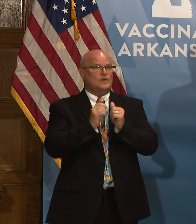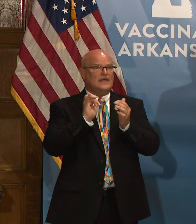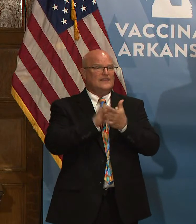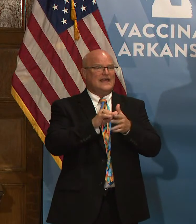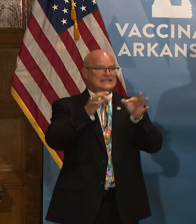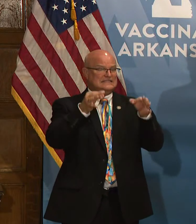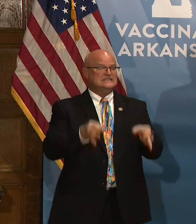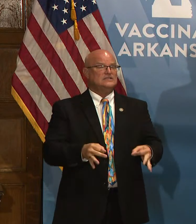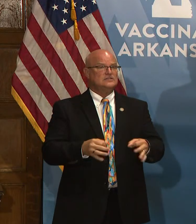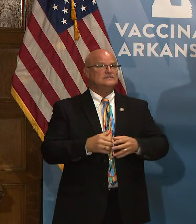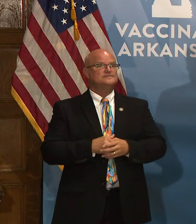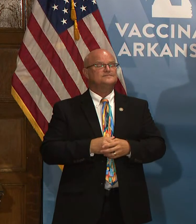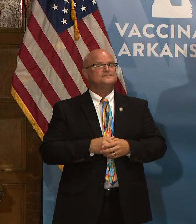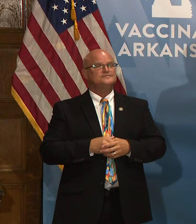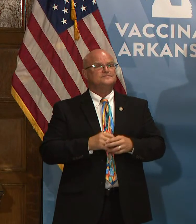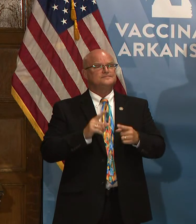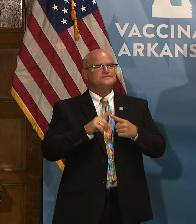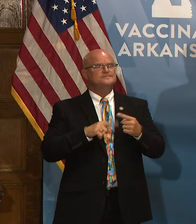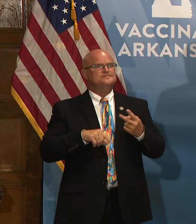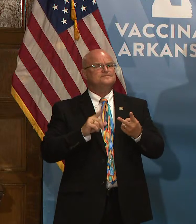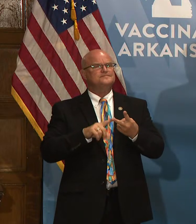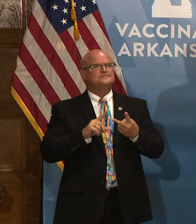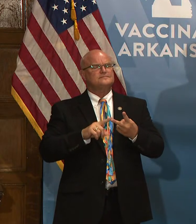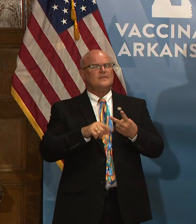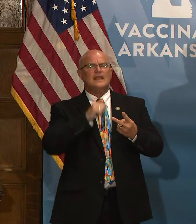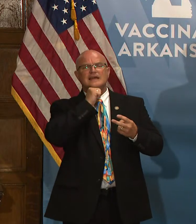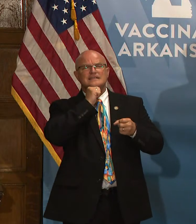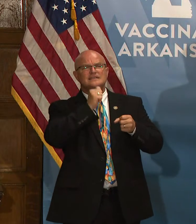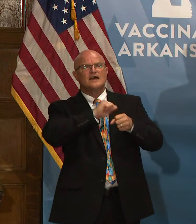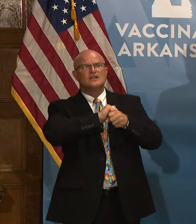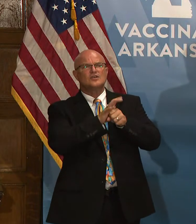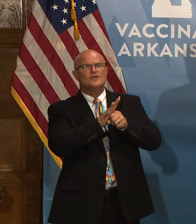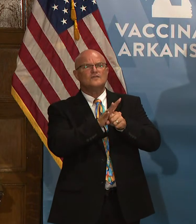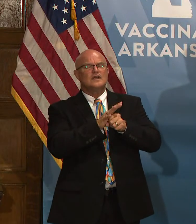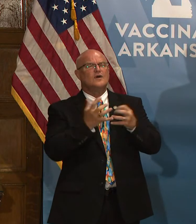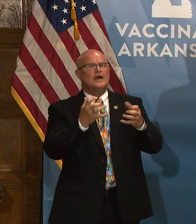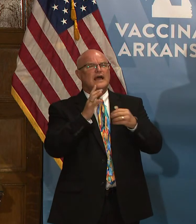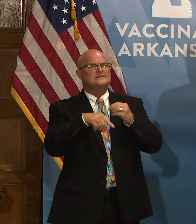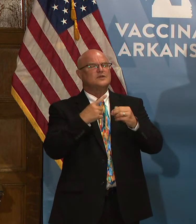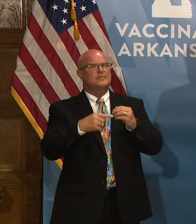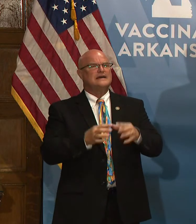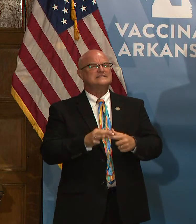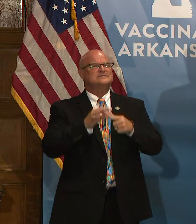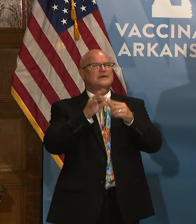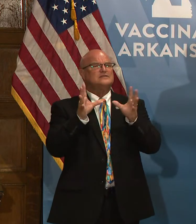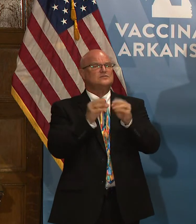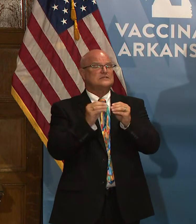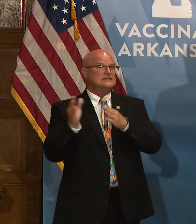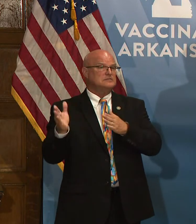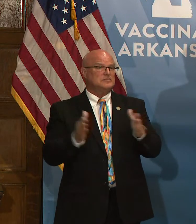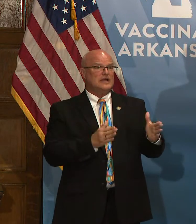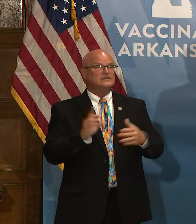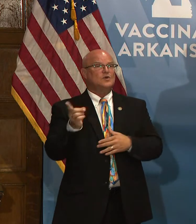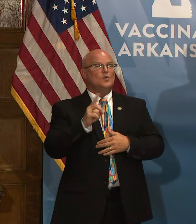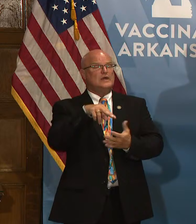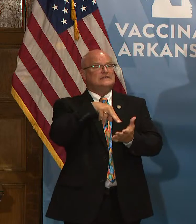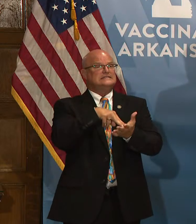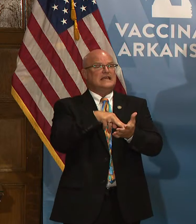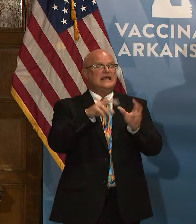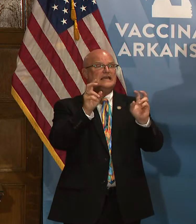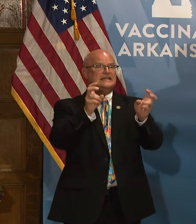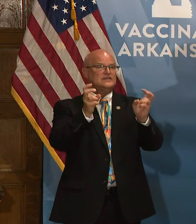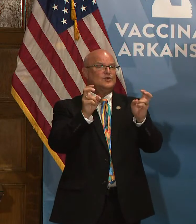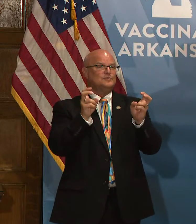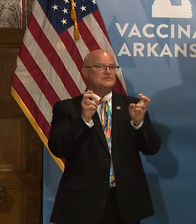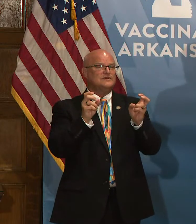that decision. And had a non-COVID question for you. Wanted to ask you about special session plans. Where do things stand in terms